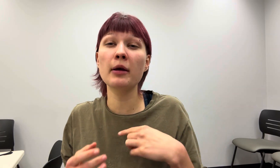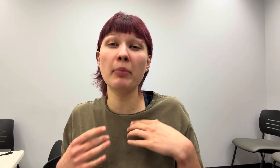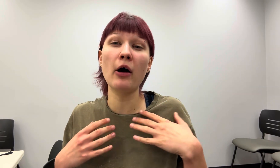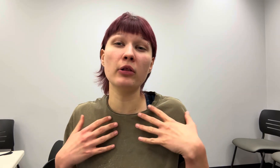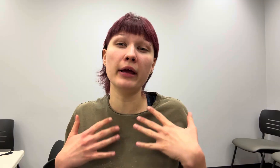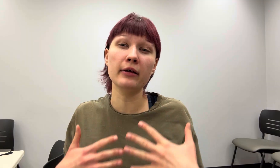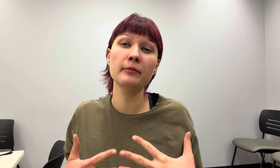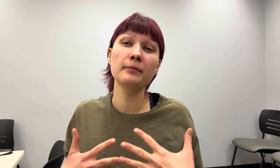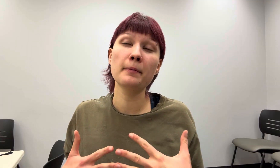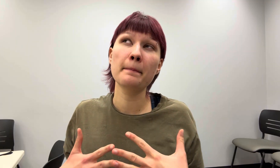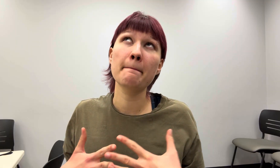about, like,